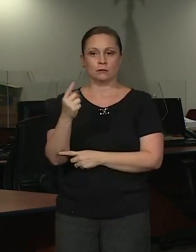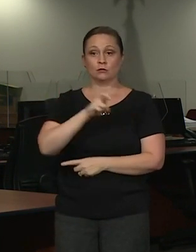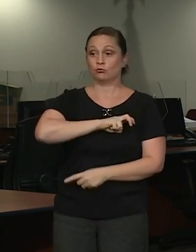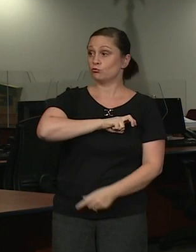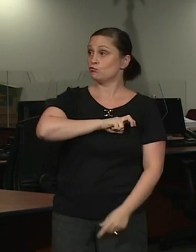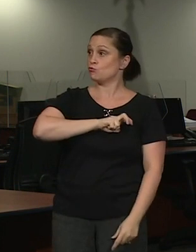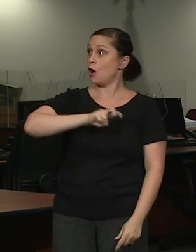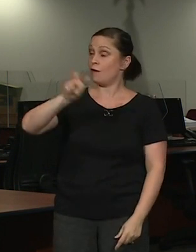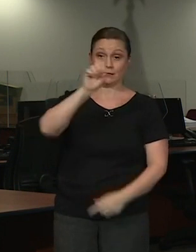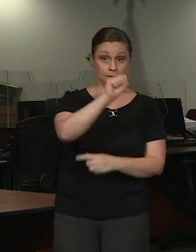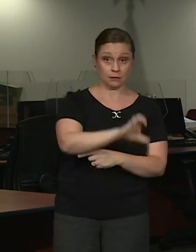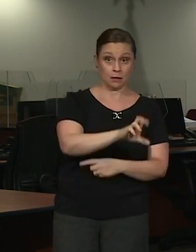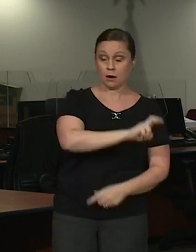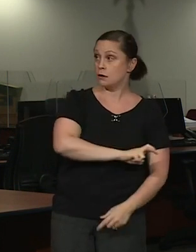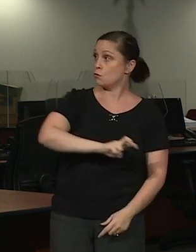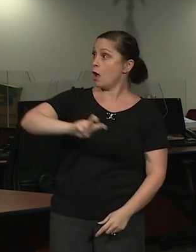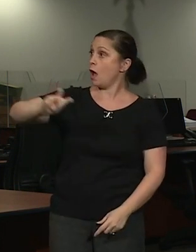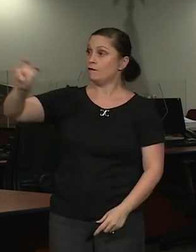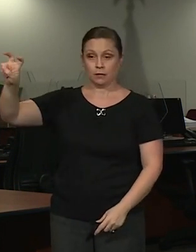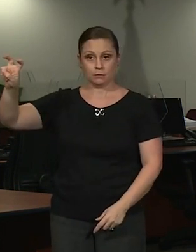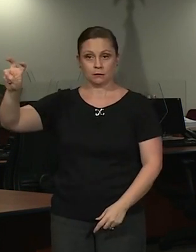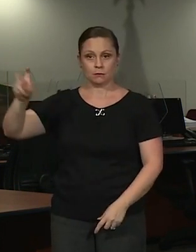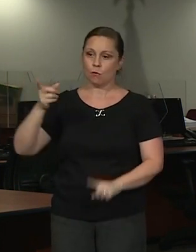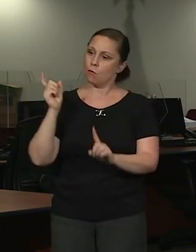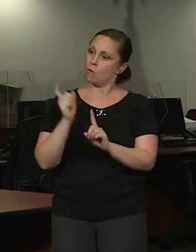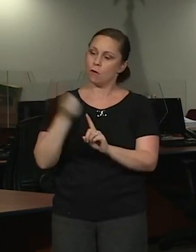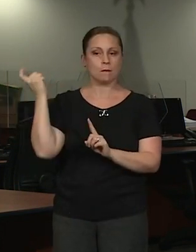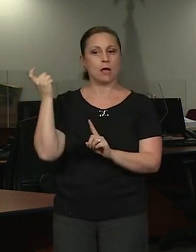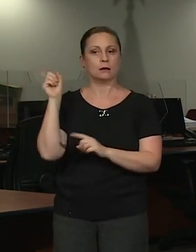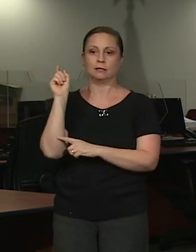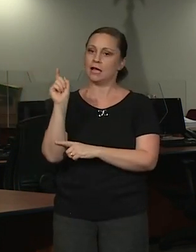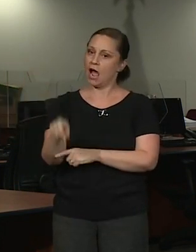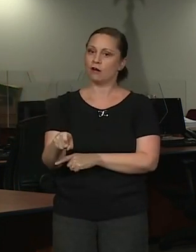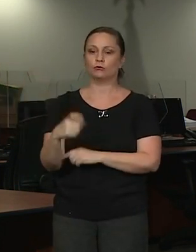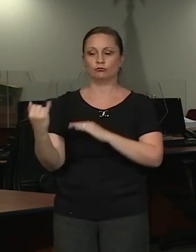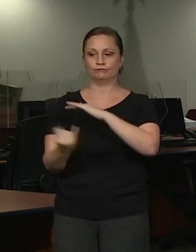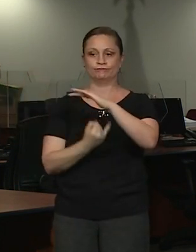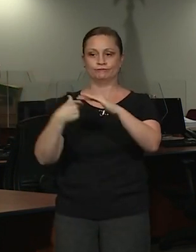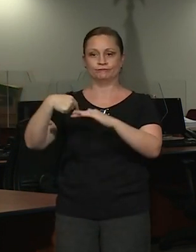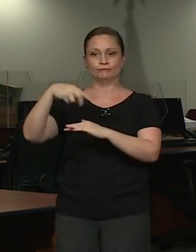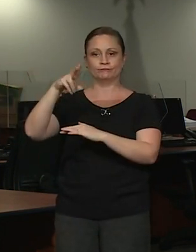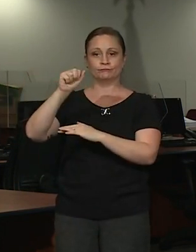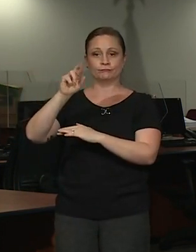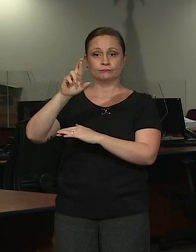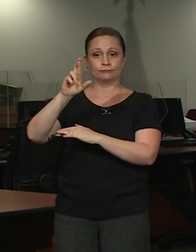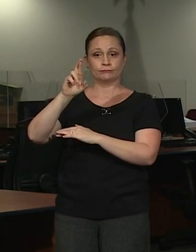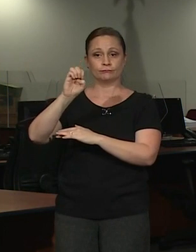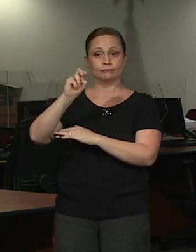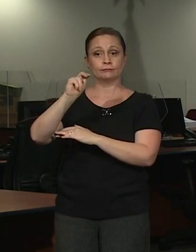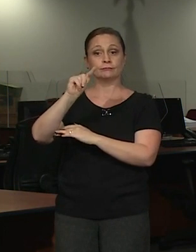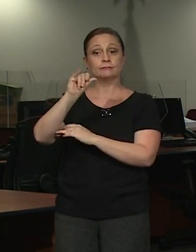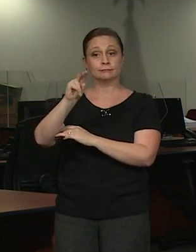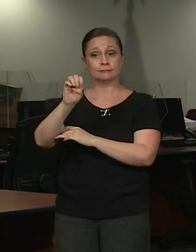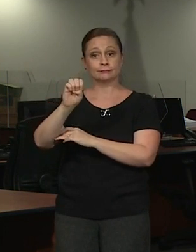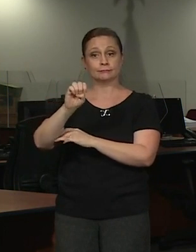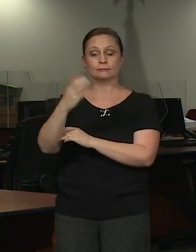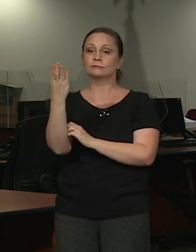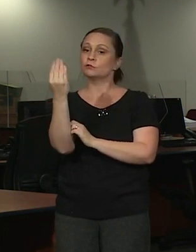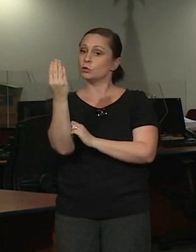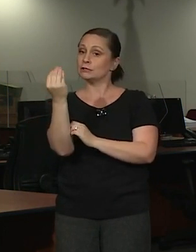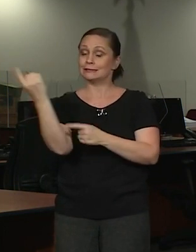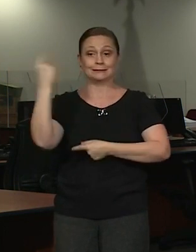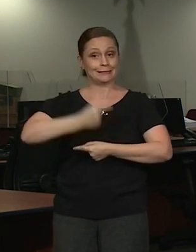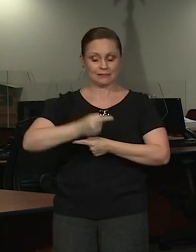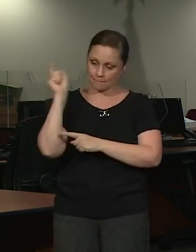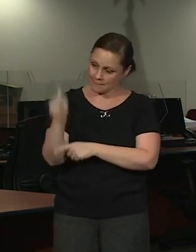their states from South Carolina will have to automatically quarantine for 14 days. When I arrived here at the beginning of